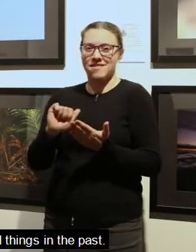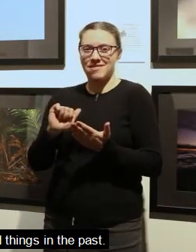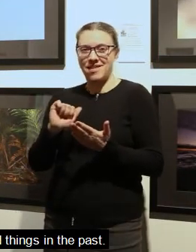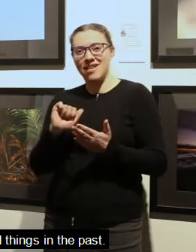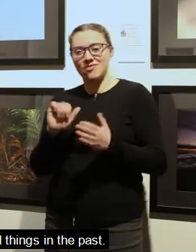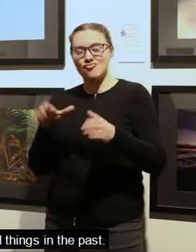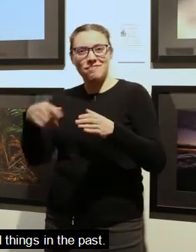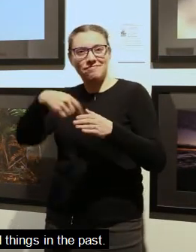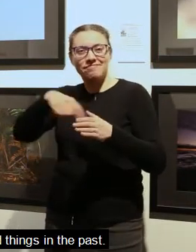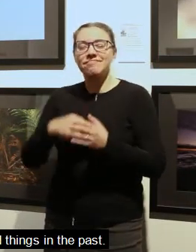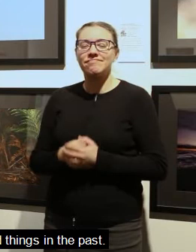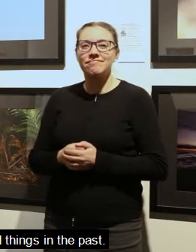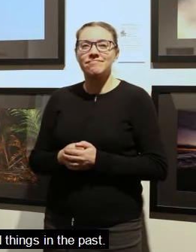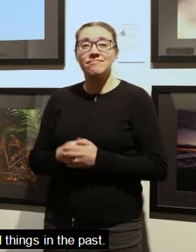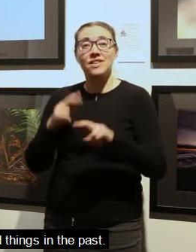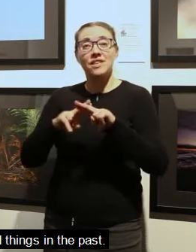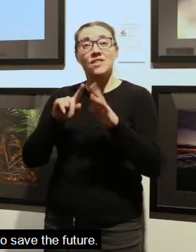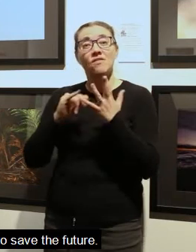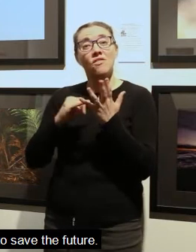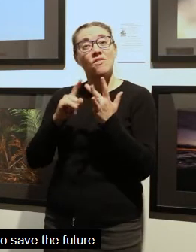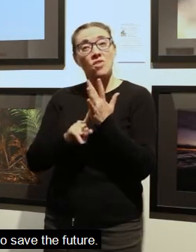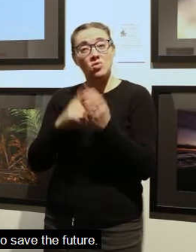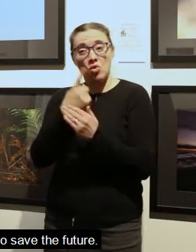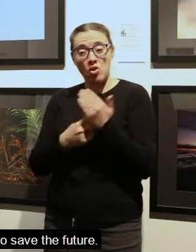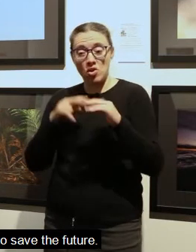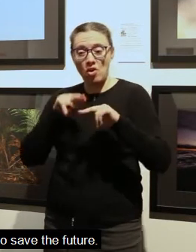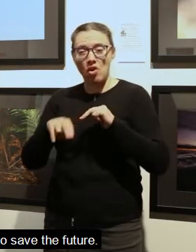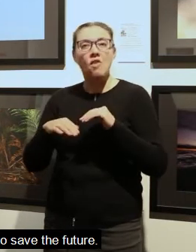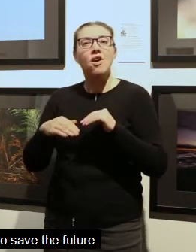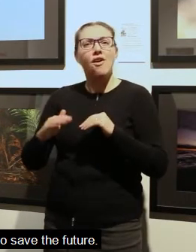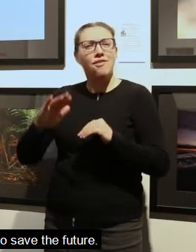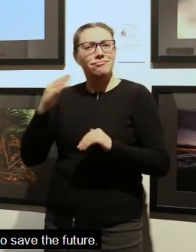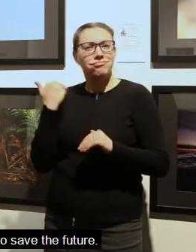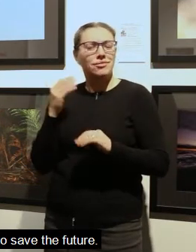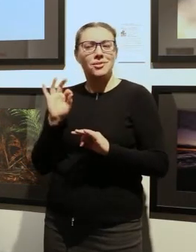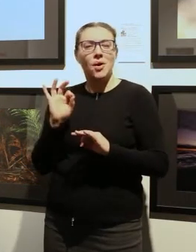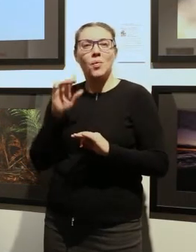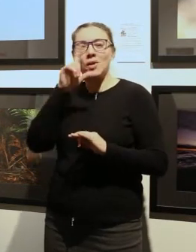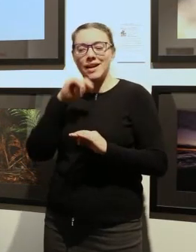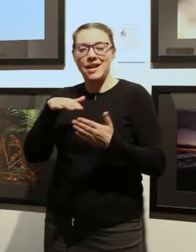fossils aren't just about old things in the past. Hopefully we can use them to save the future.